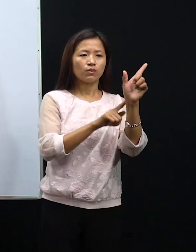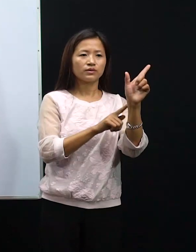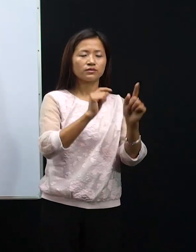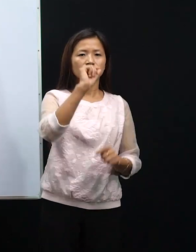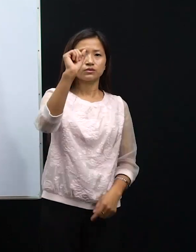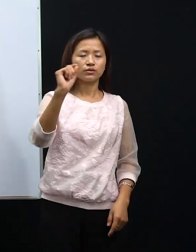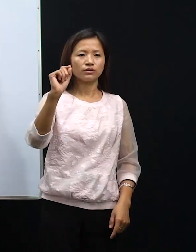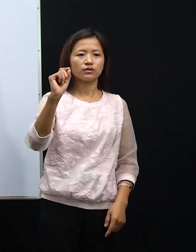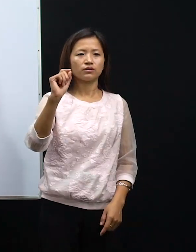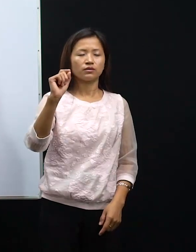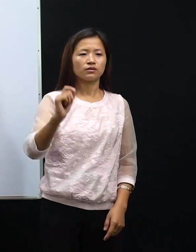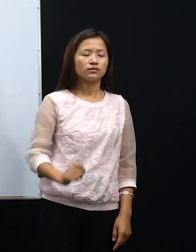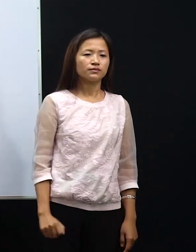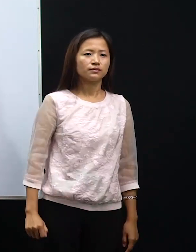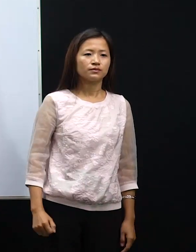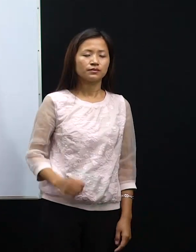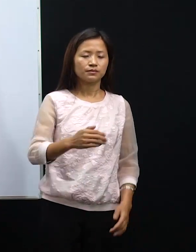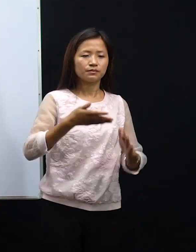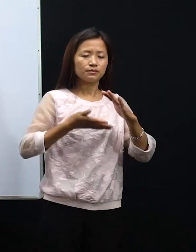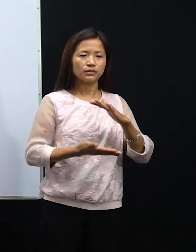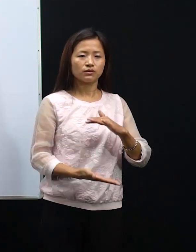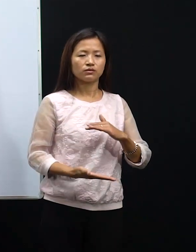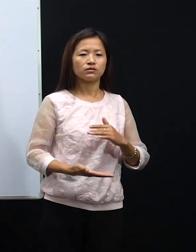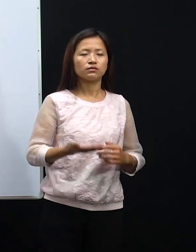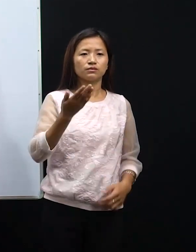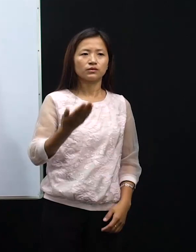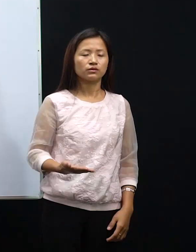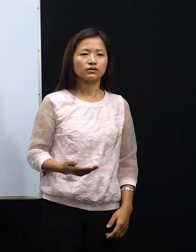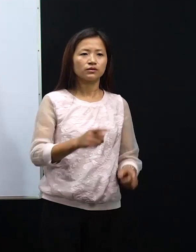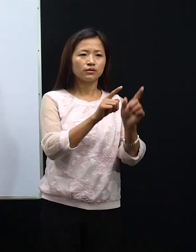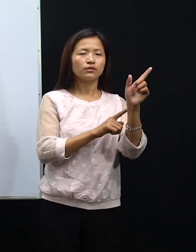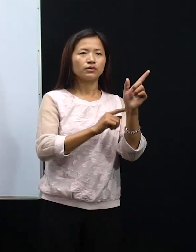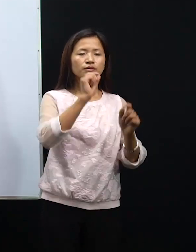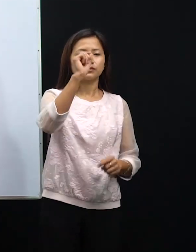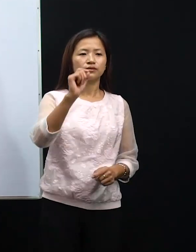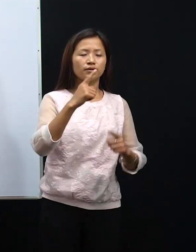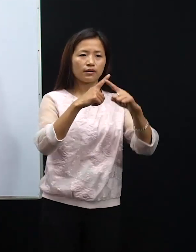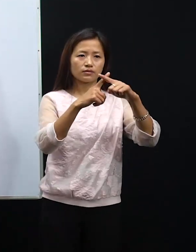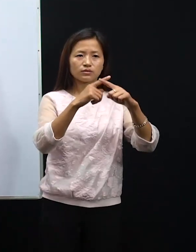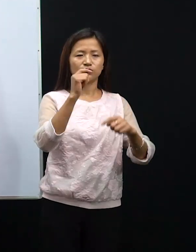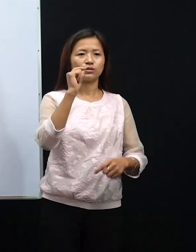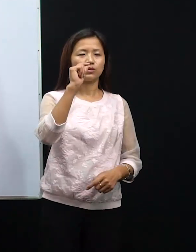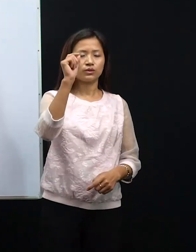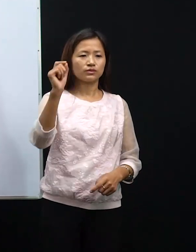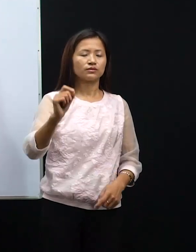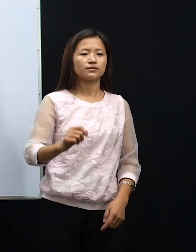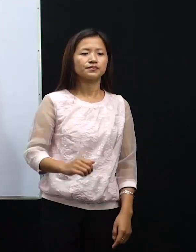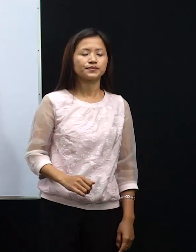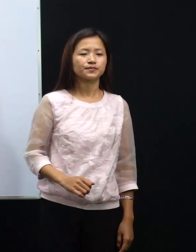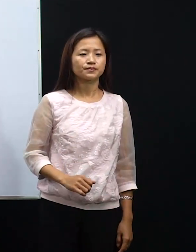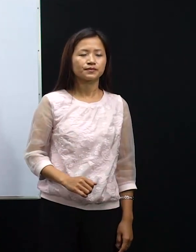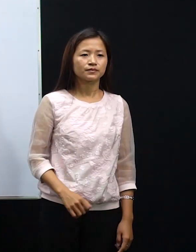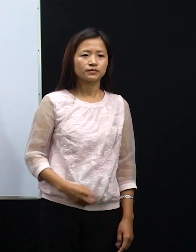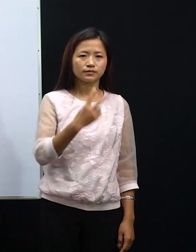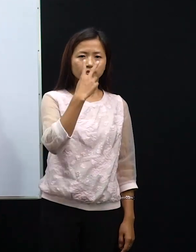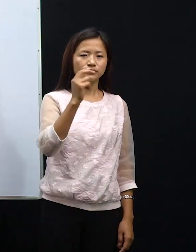sign, minus 4y squared below the 4y squared, below the 8y squared, sorry. And if you look at the